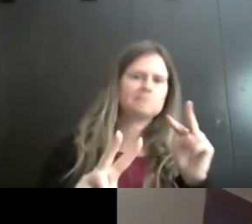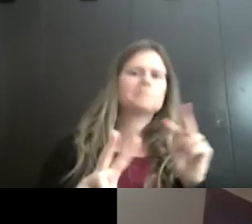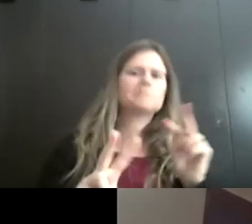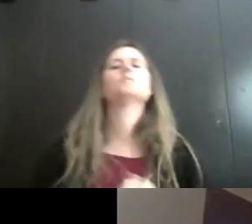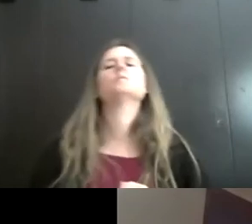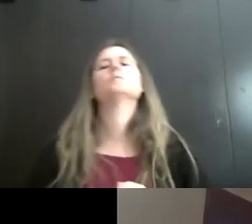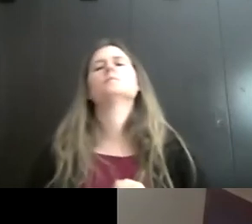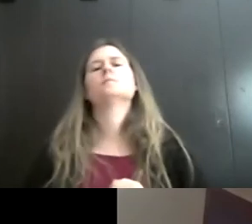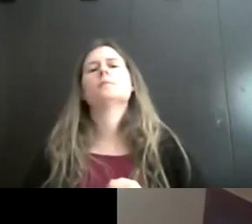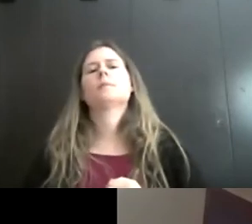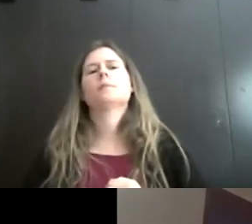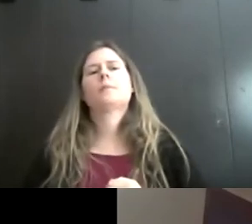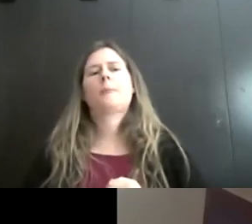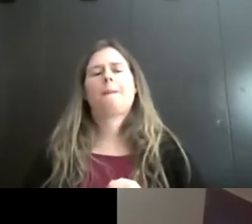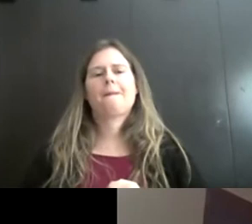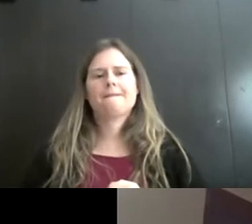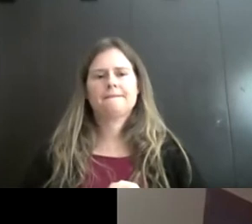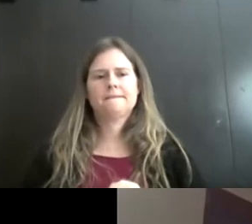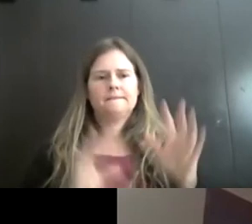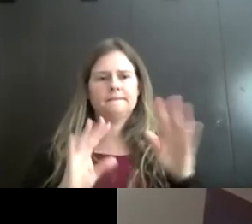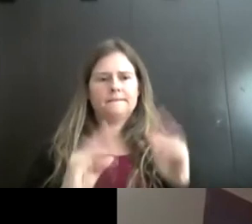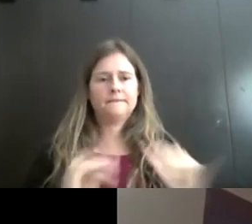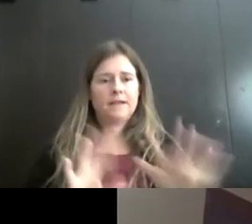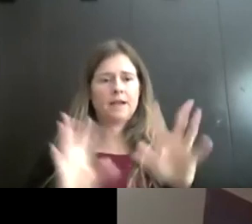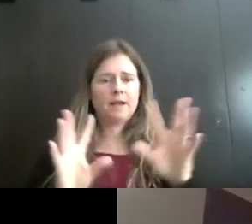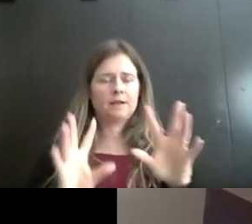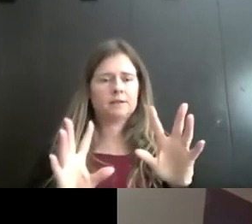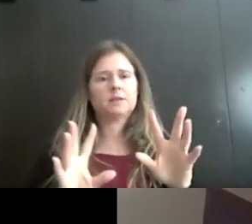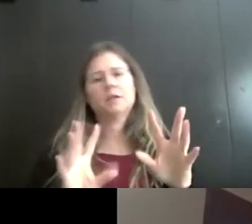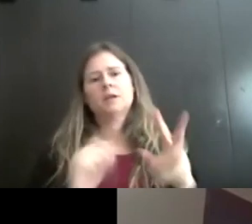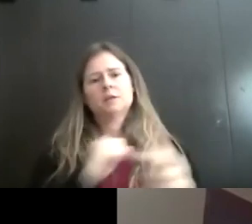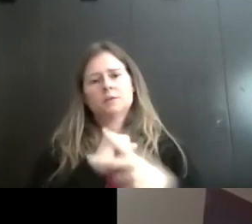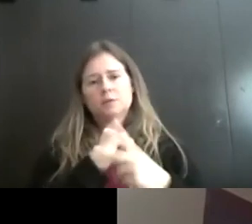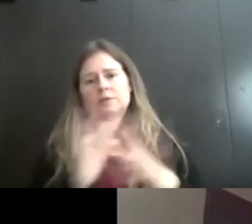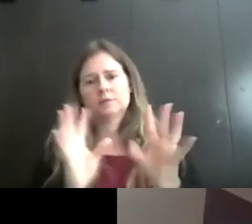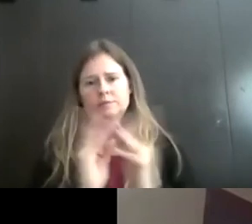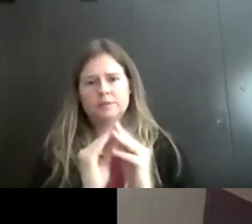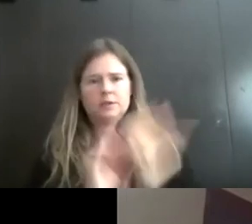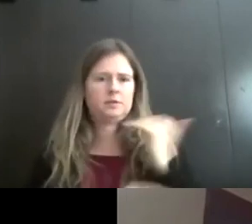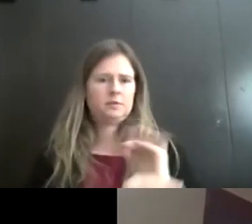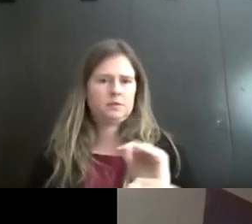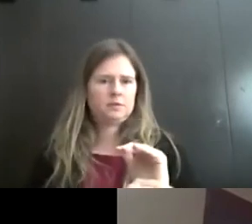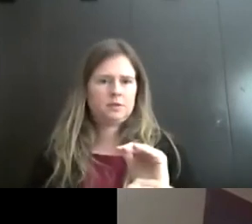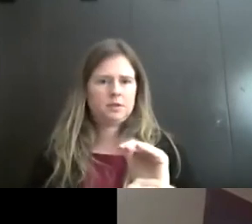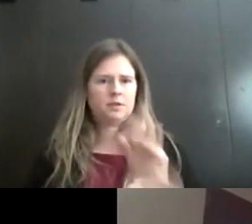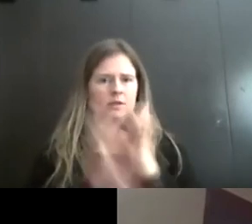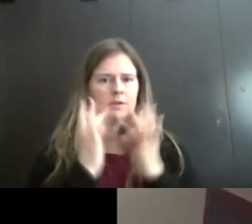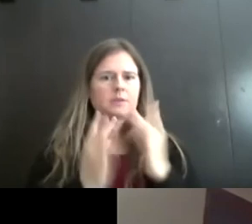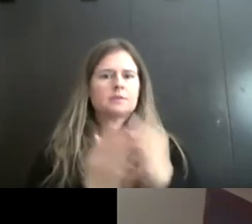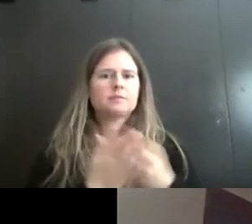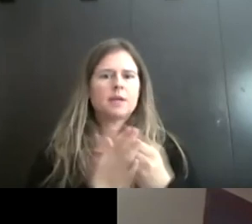had a land conservancy meeting last night, and we don't even have enough money to pay